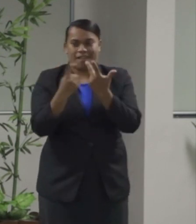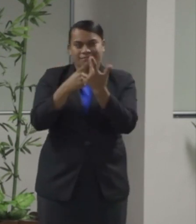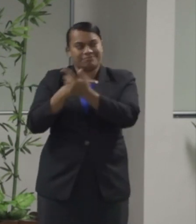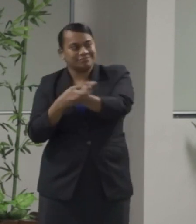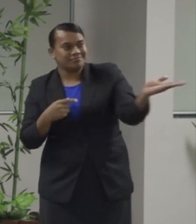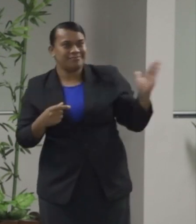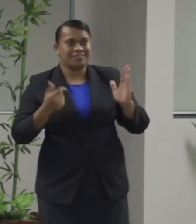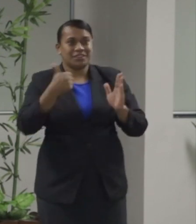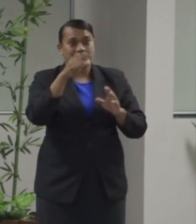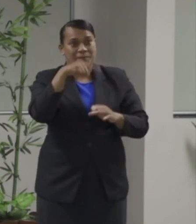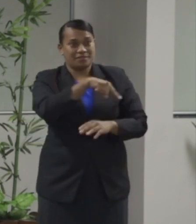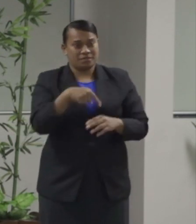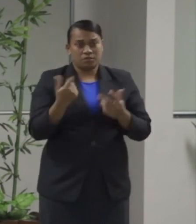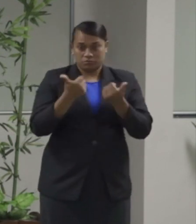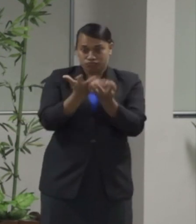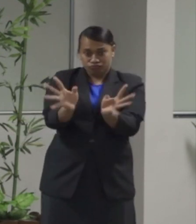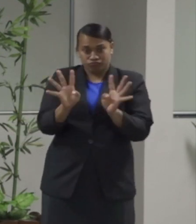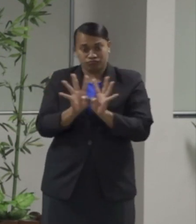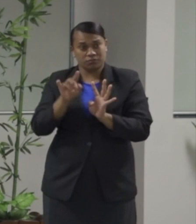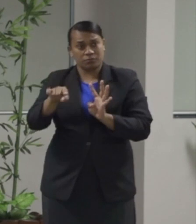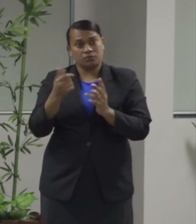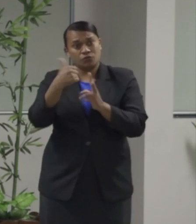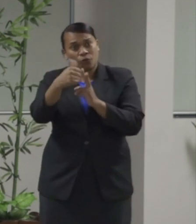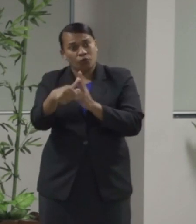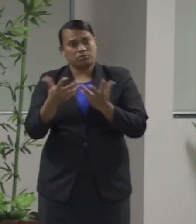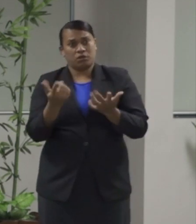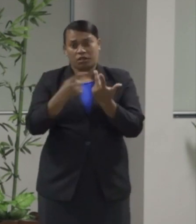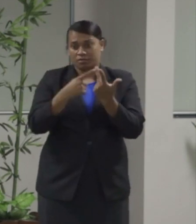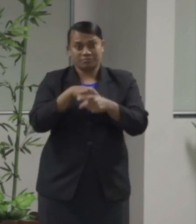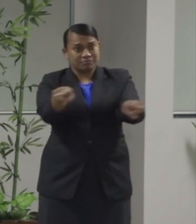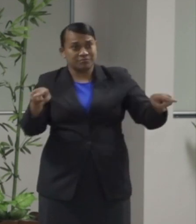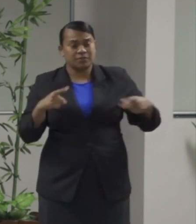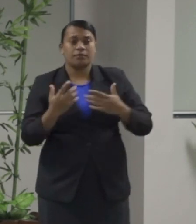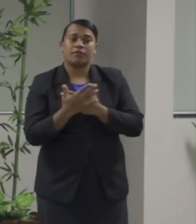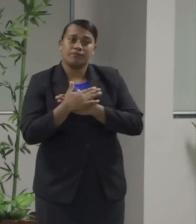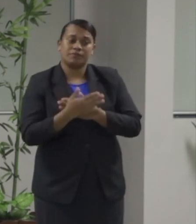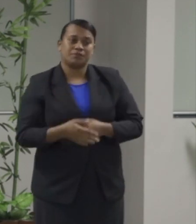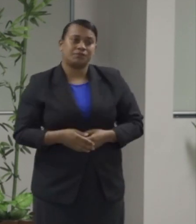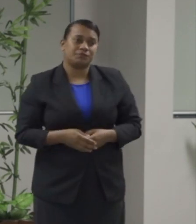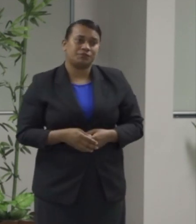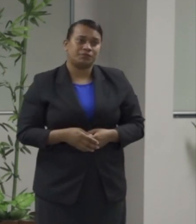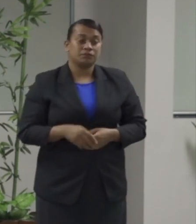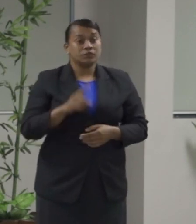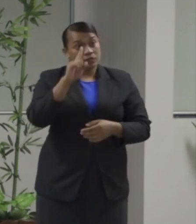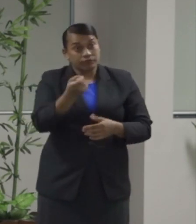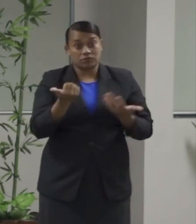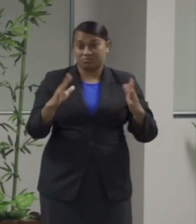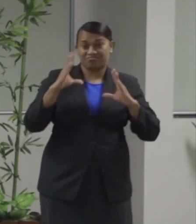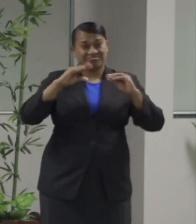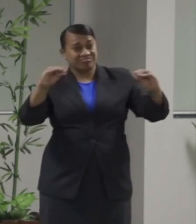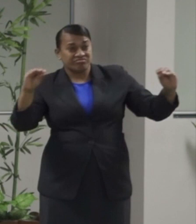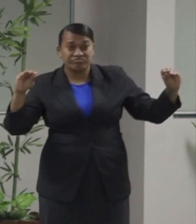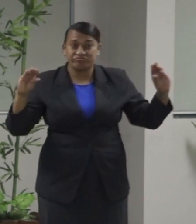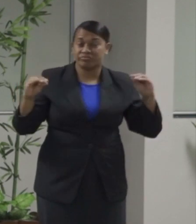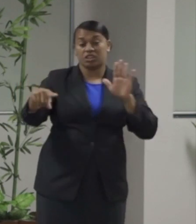those around you, and you're taking care of those you love. If you're spreading rumors or whispering about those